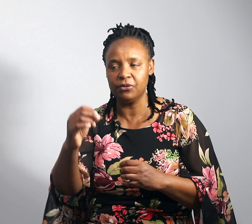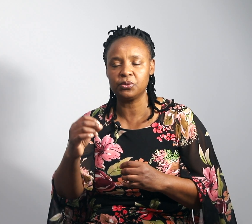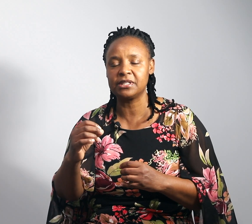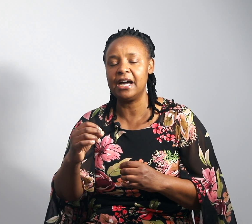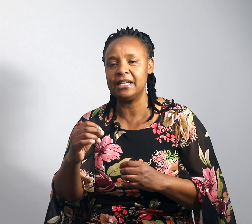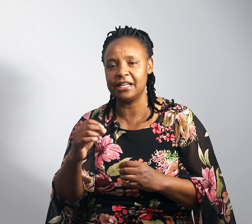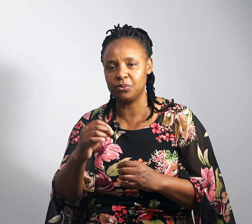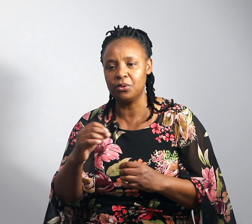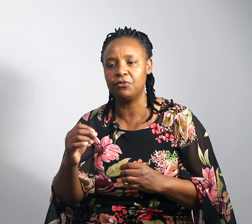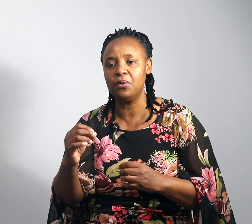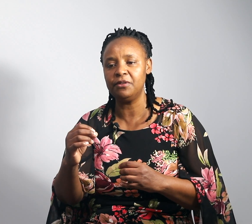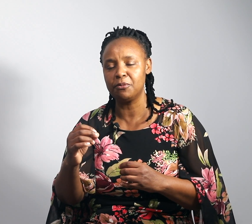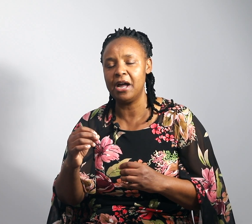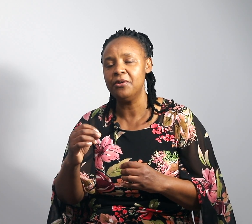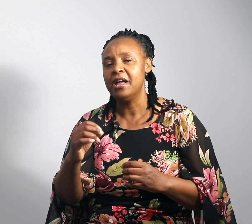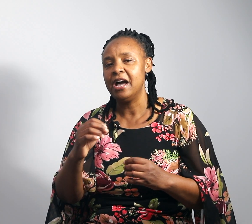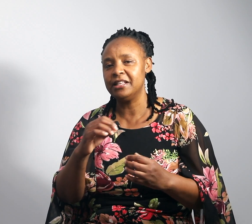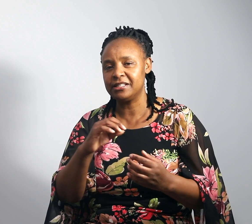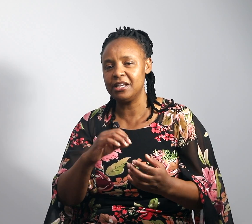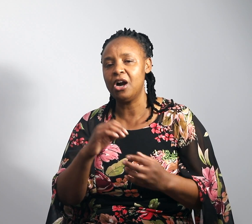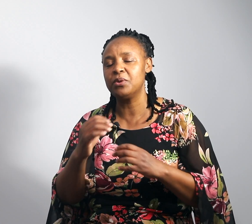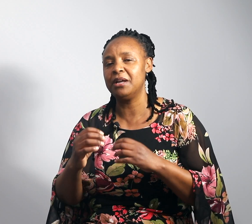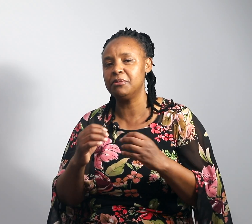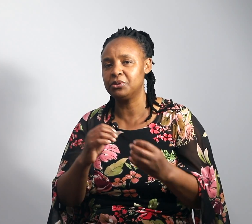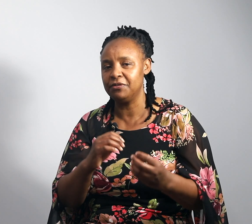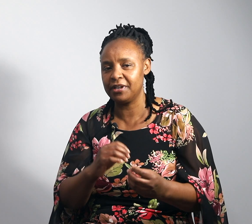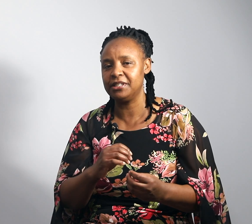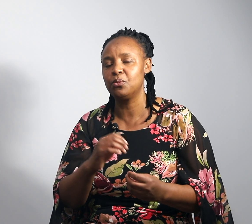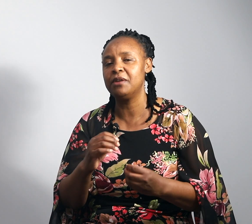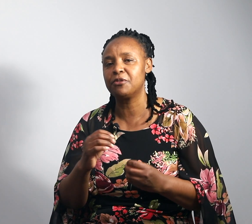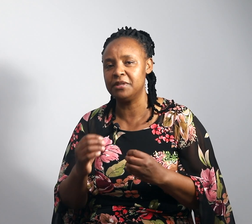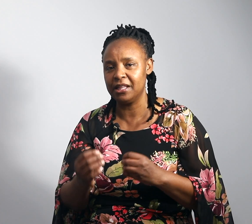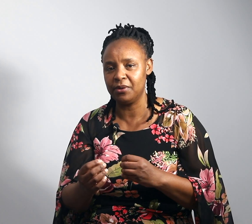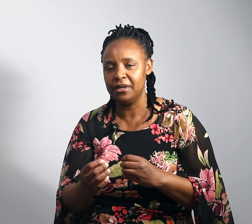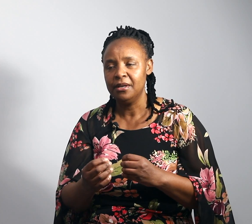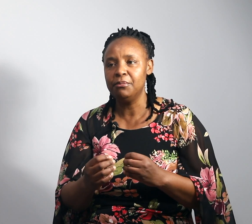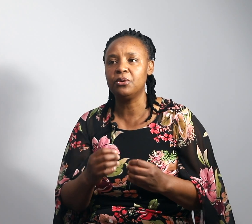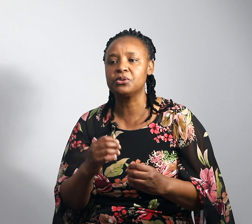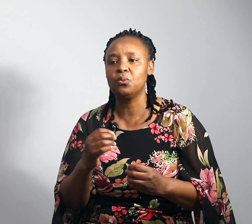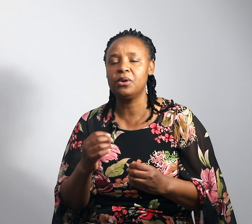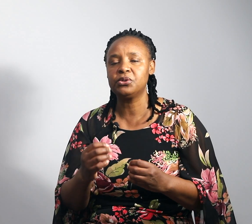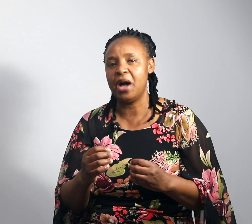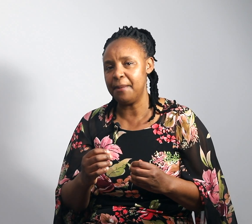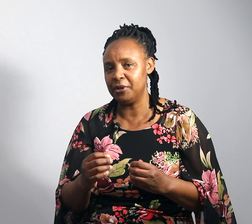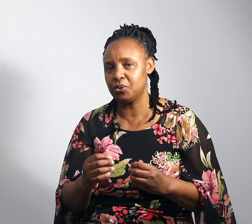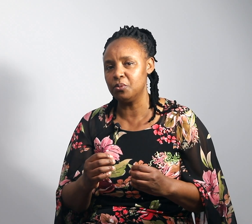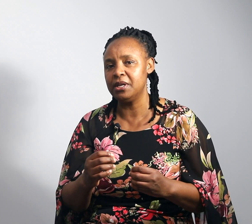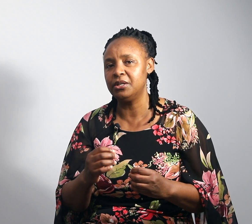ones colors as we go forward from now, and then see how we can be able to differentiate one from the other one. Because what also happens when we are